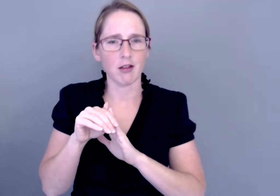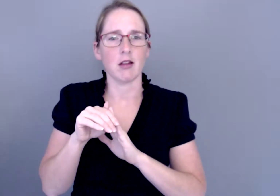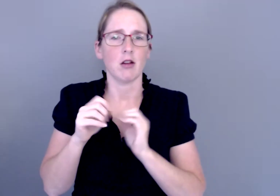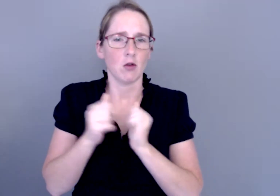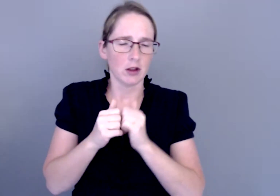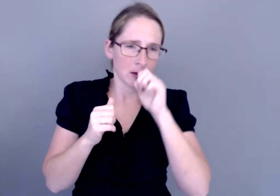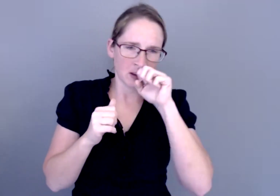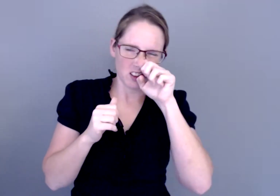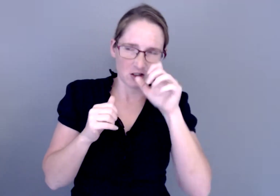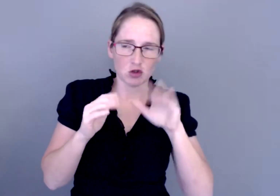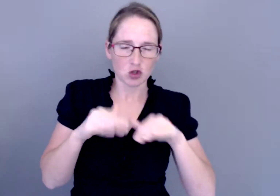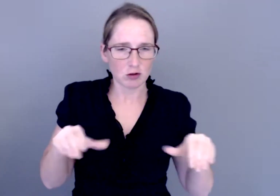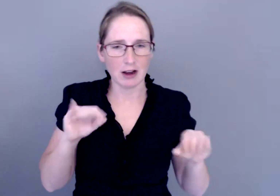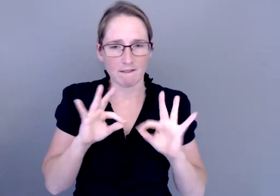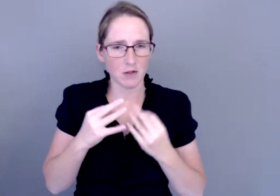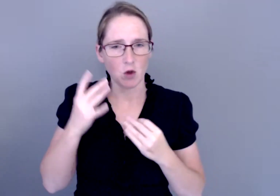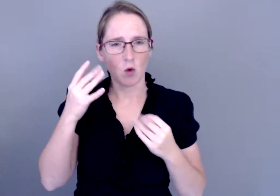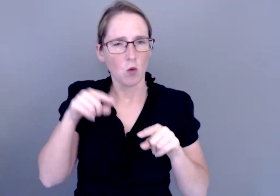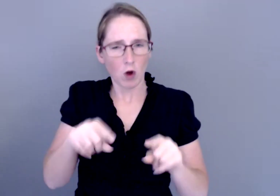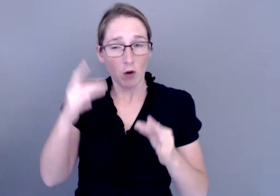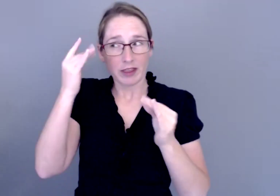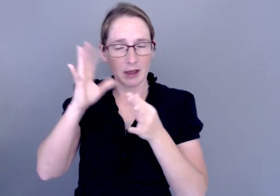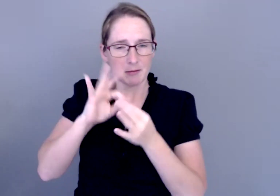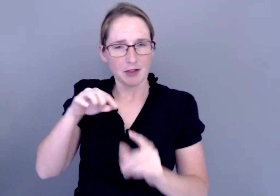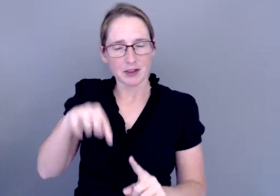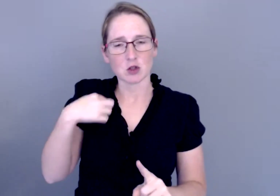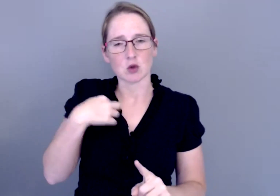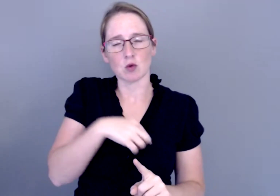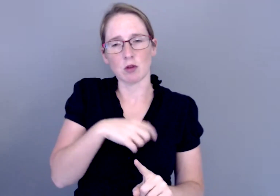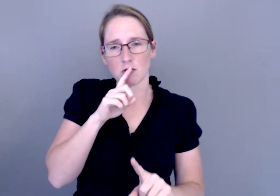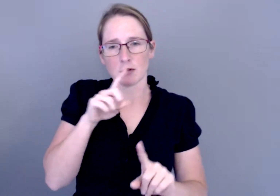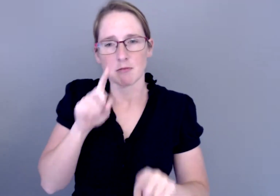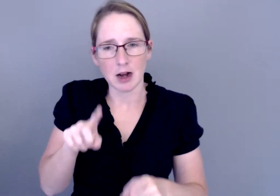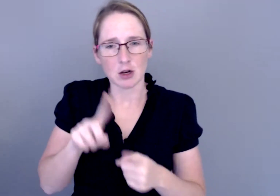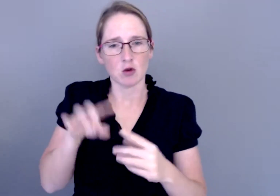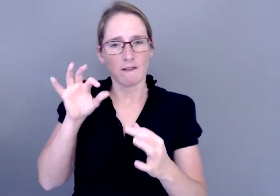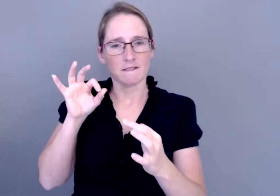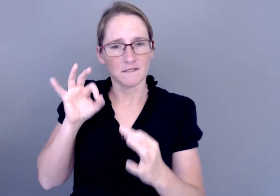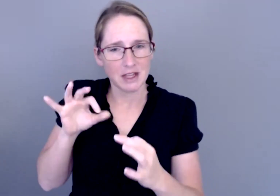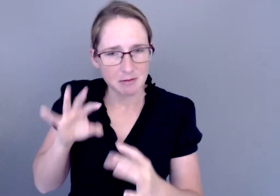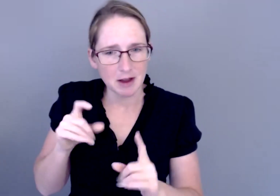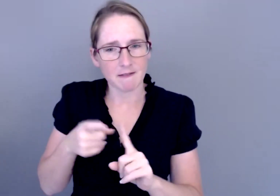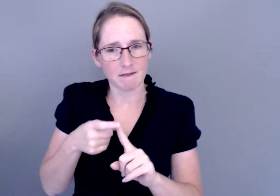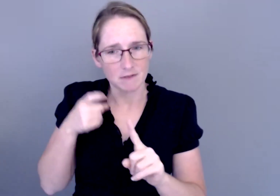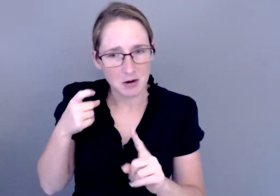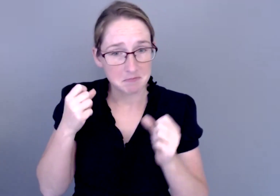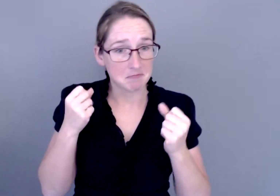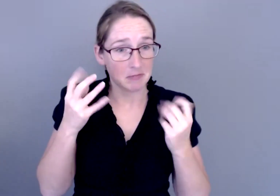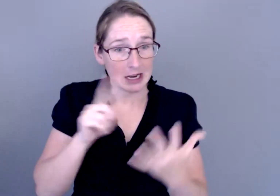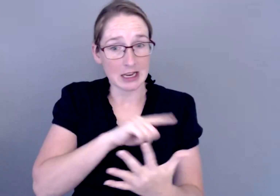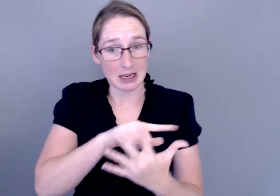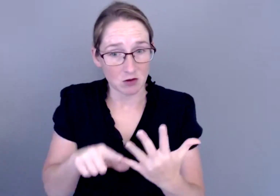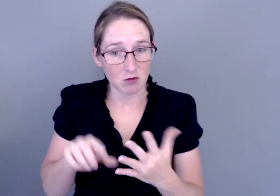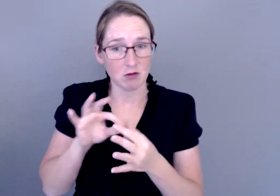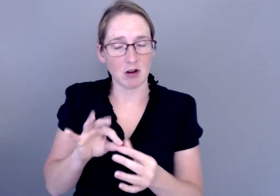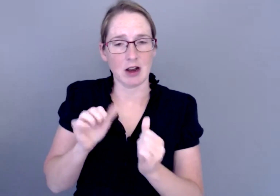families. And why we're thinking of doing this is we're responding to feedback from many regarding